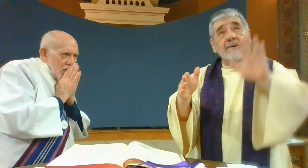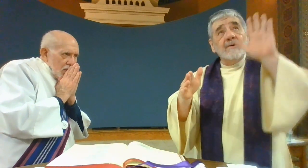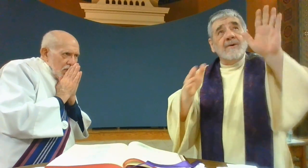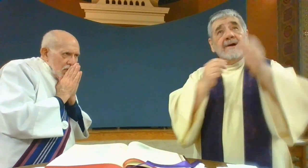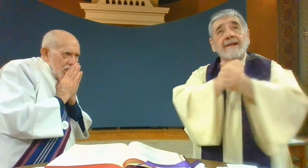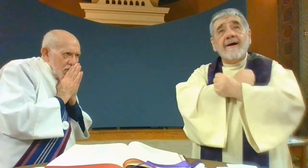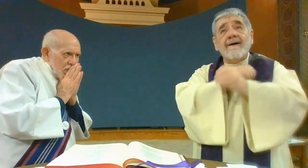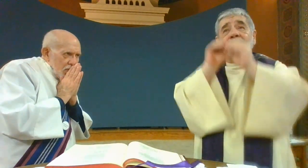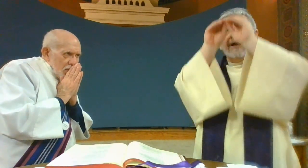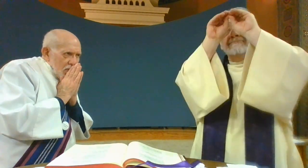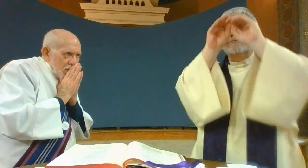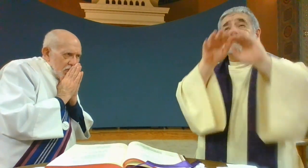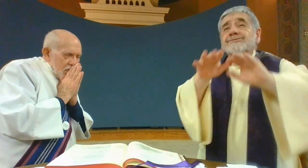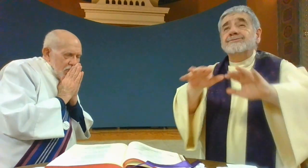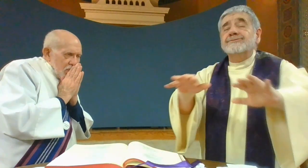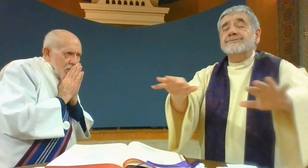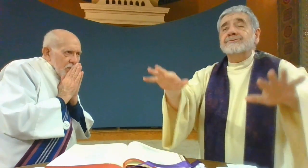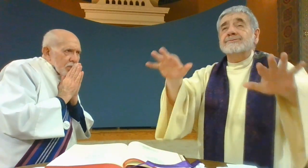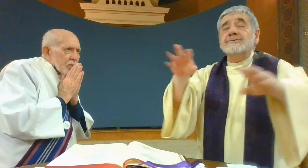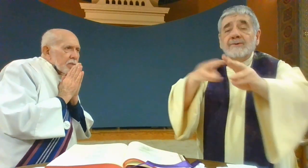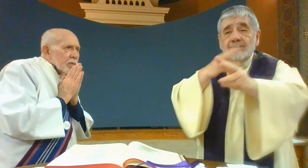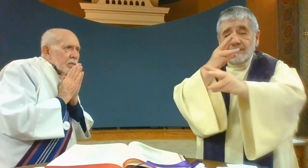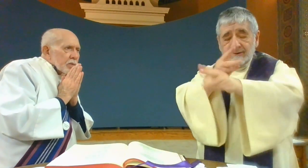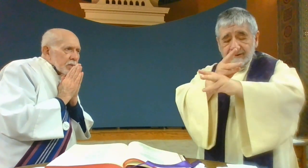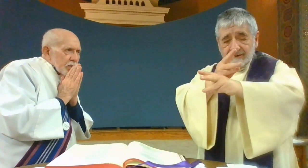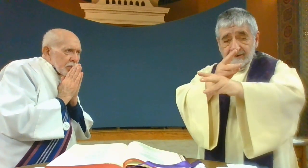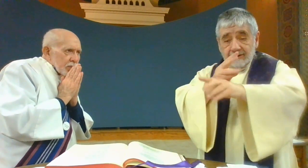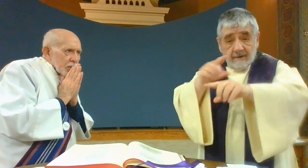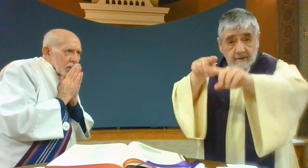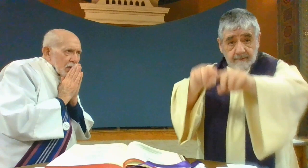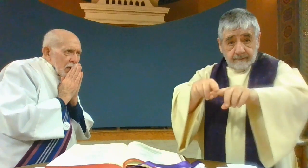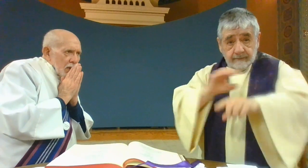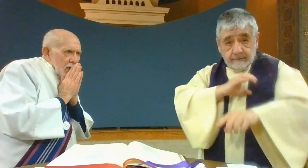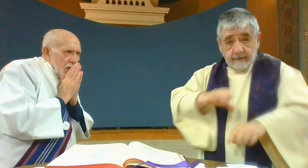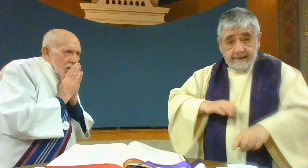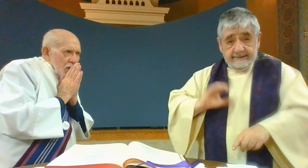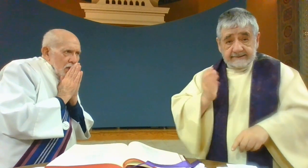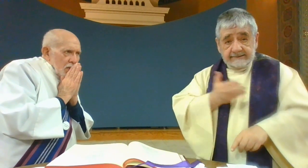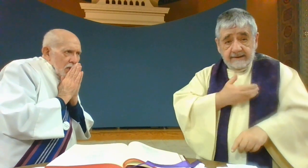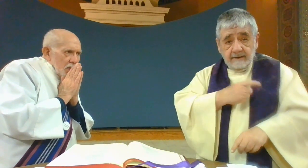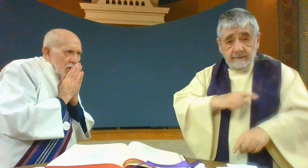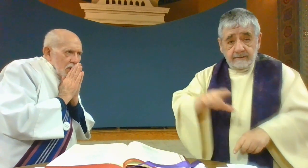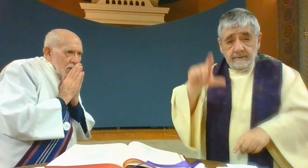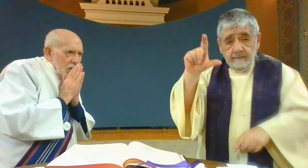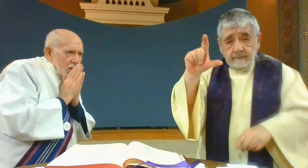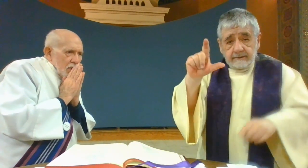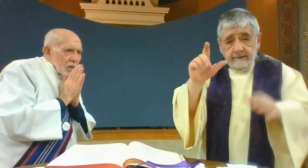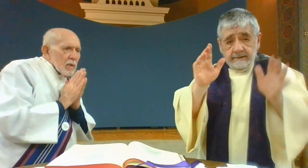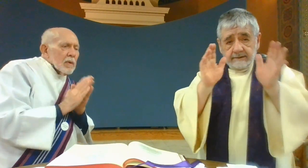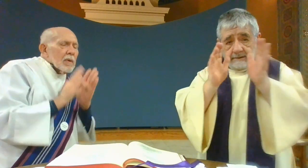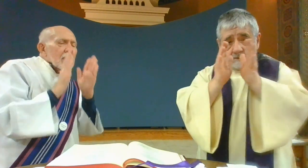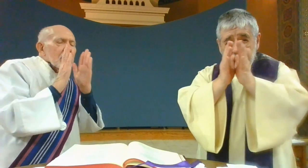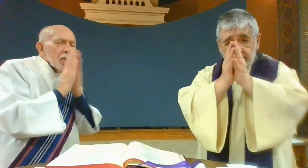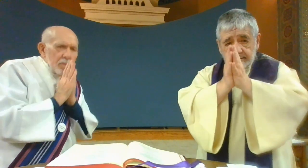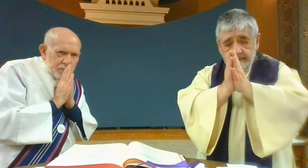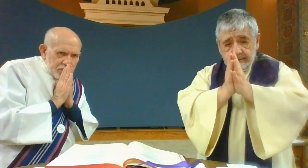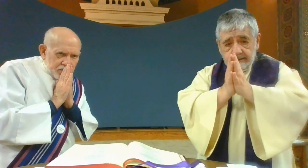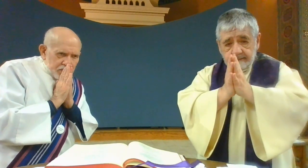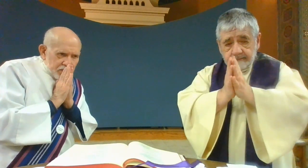and your plan as your love spreads throughout the world. Through Christ our Lord.